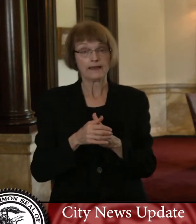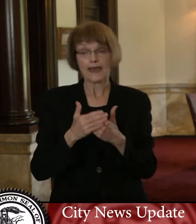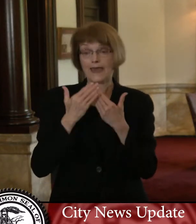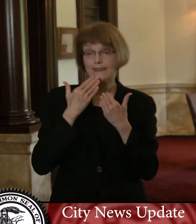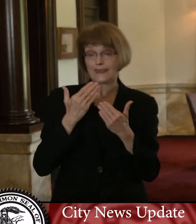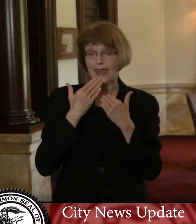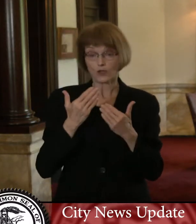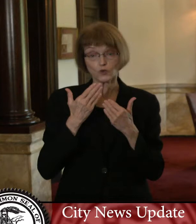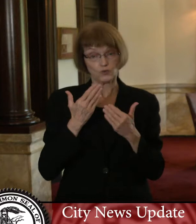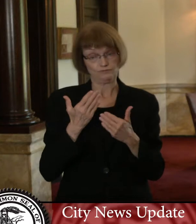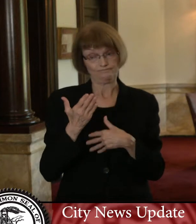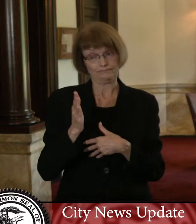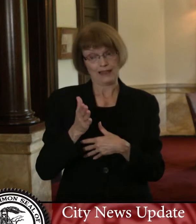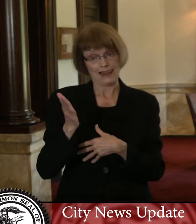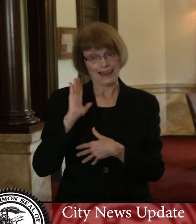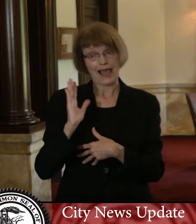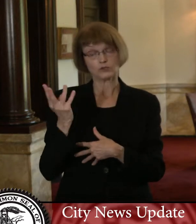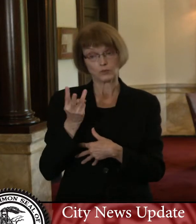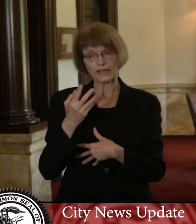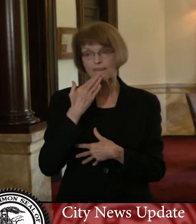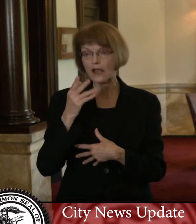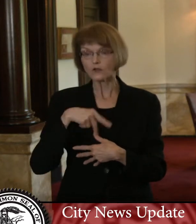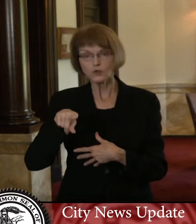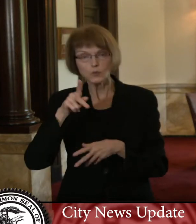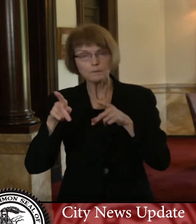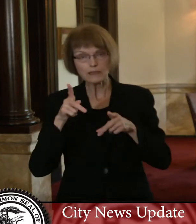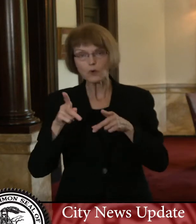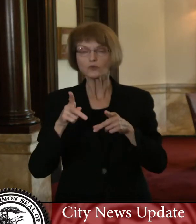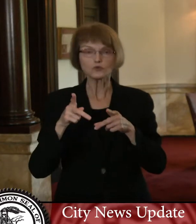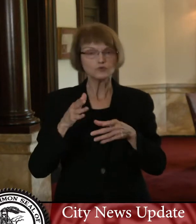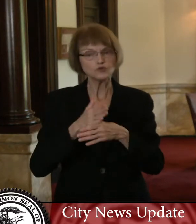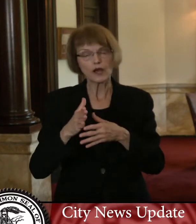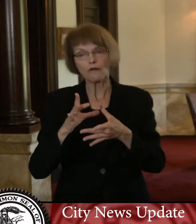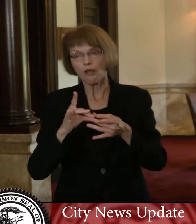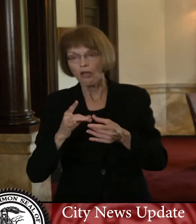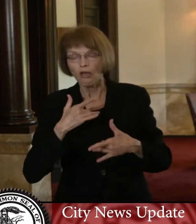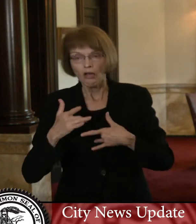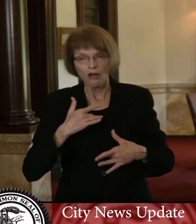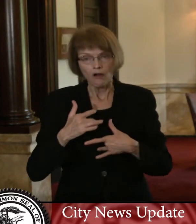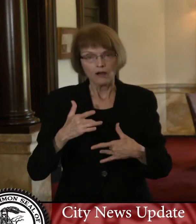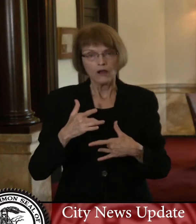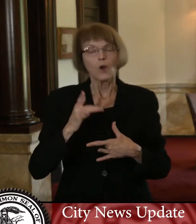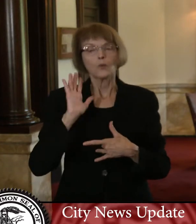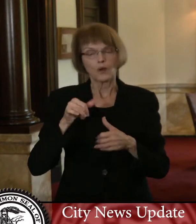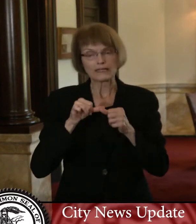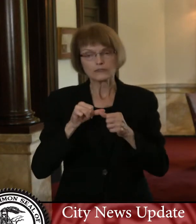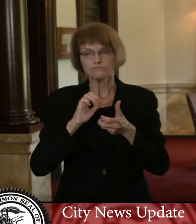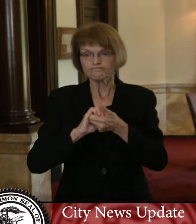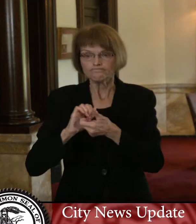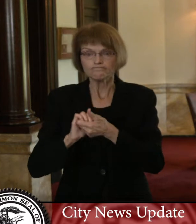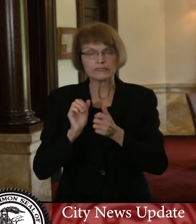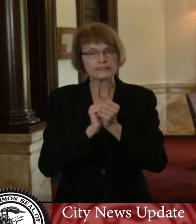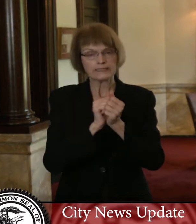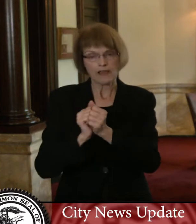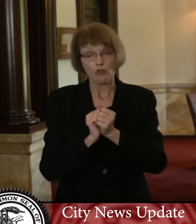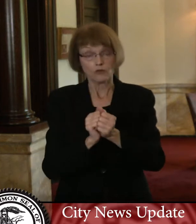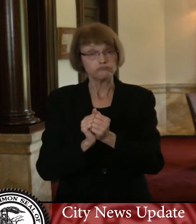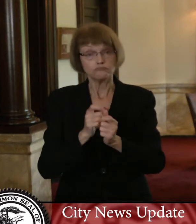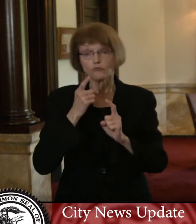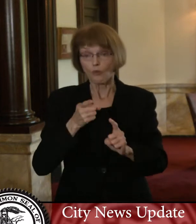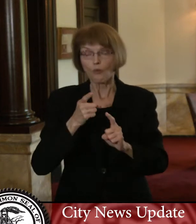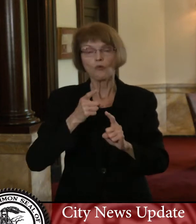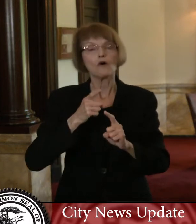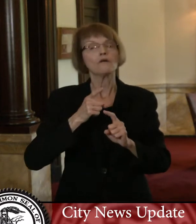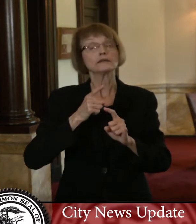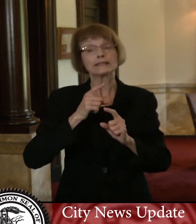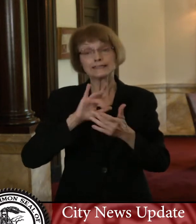with our team on Wednesday, and we will continue to engage as we work to make our downtown and all other communities safer for everyone